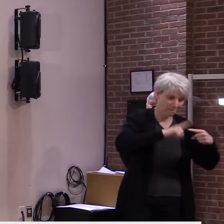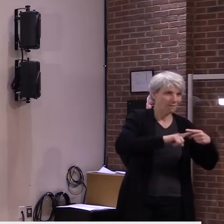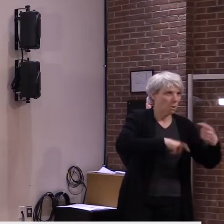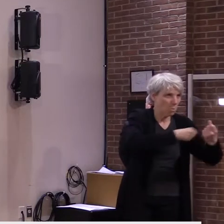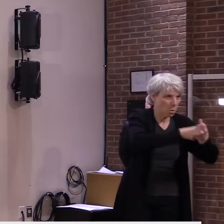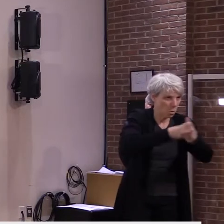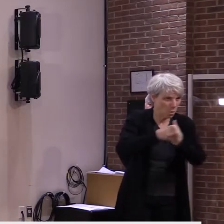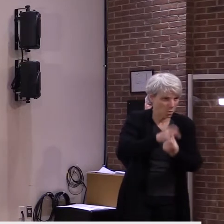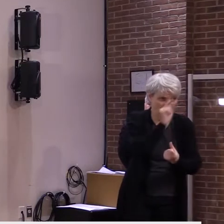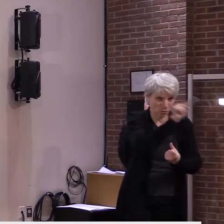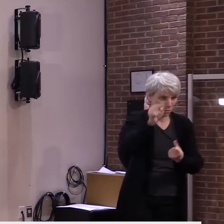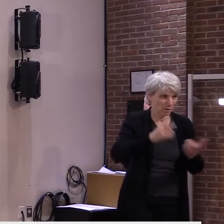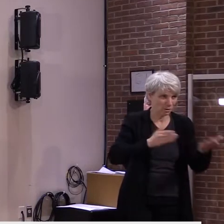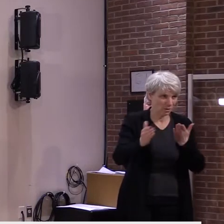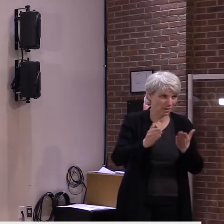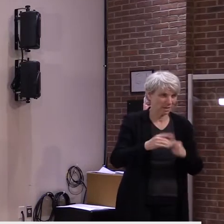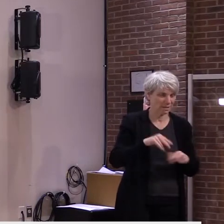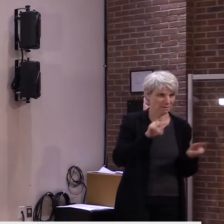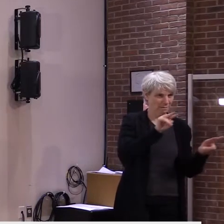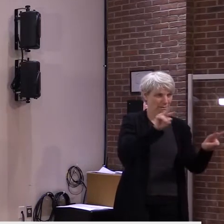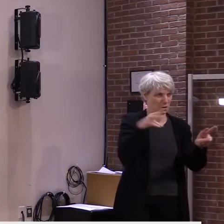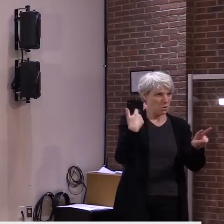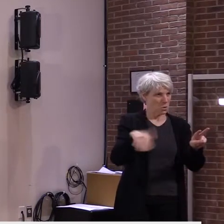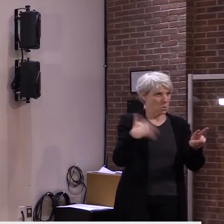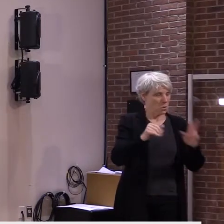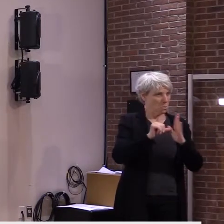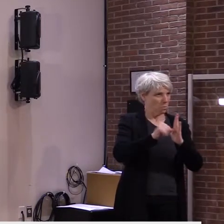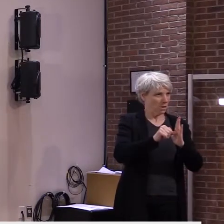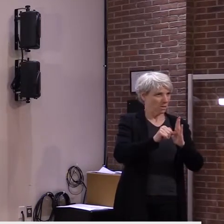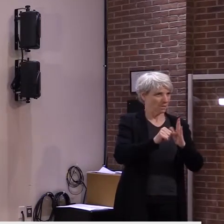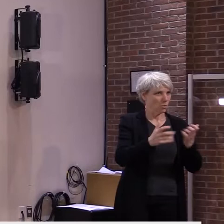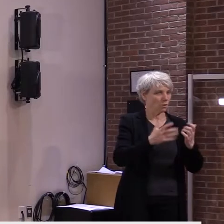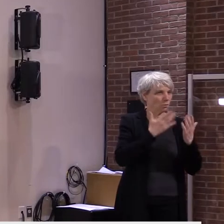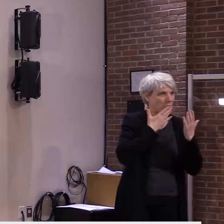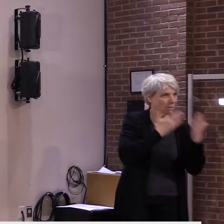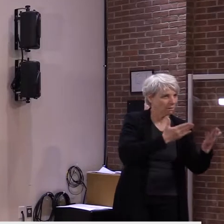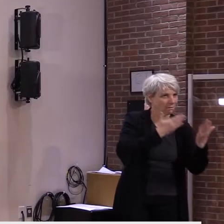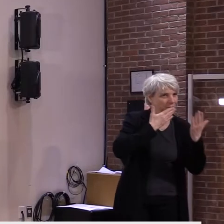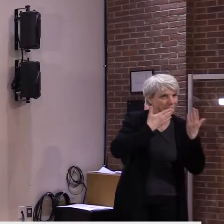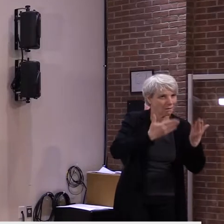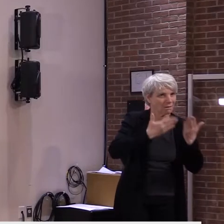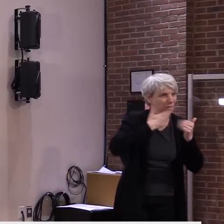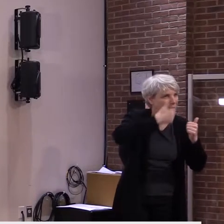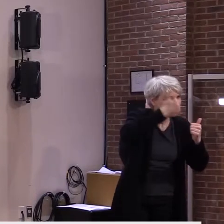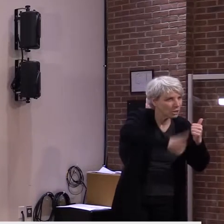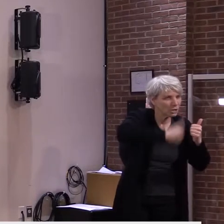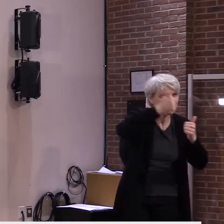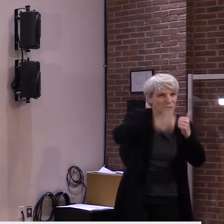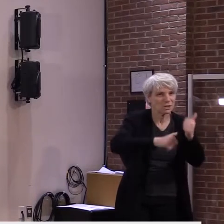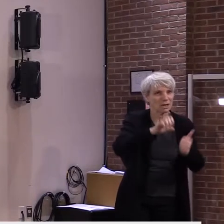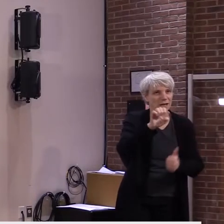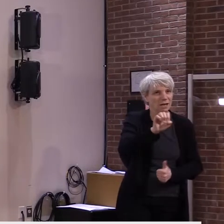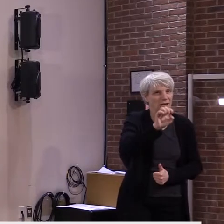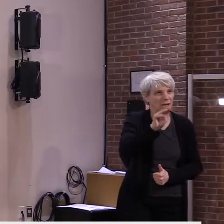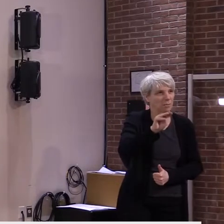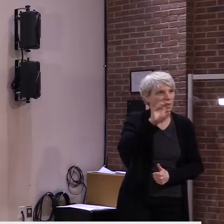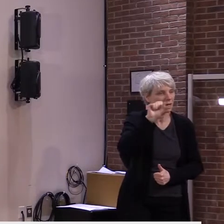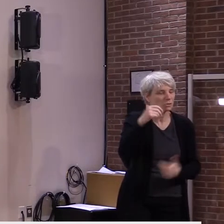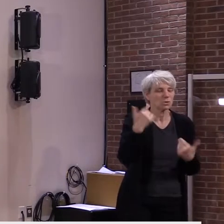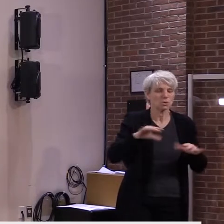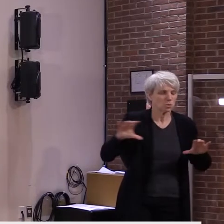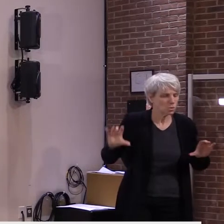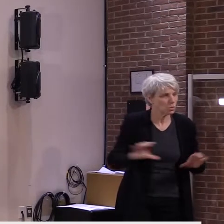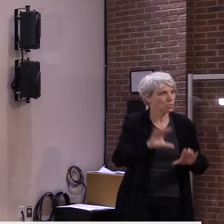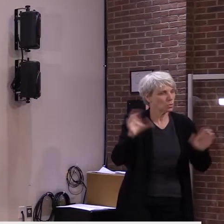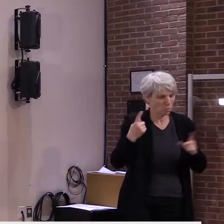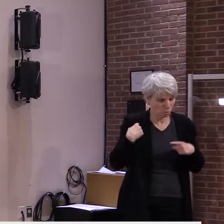like to add my own and our own profound thanks to each of them for their role as a public health force